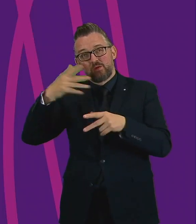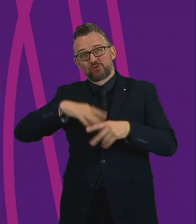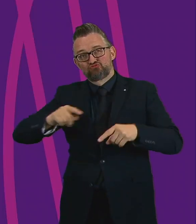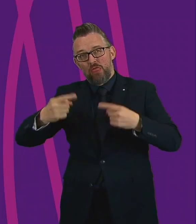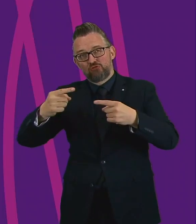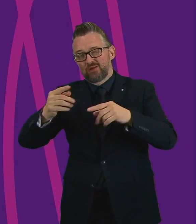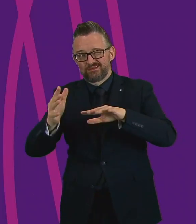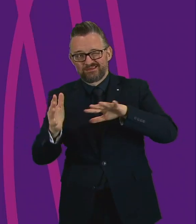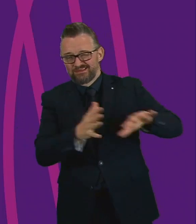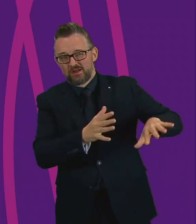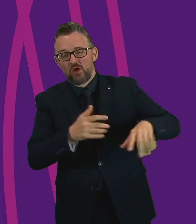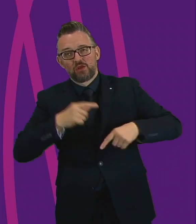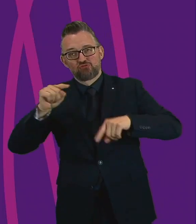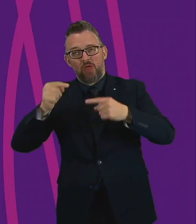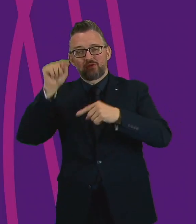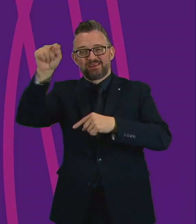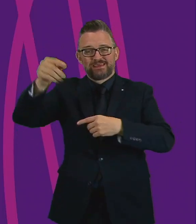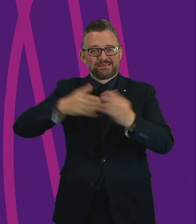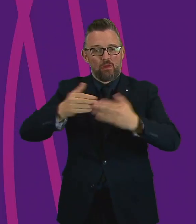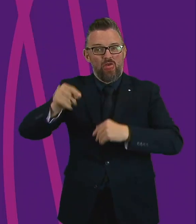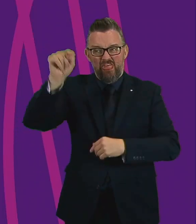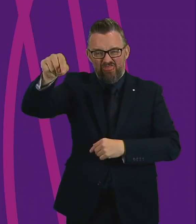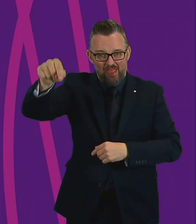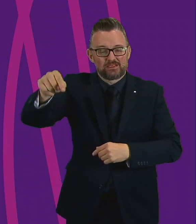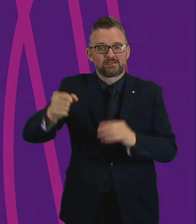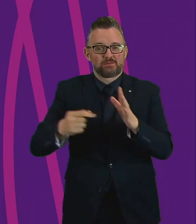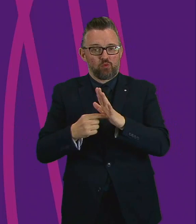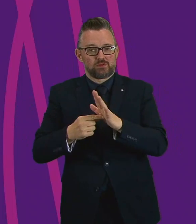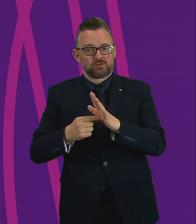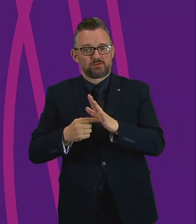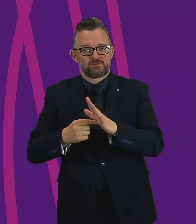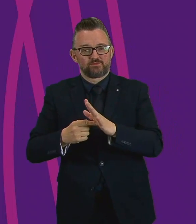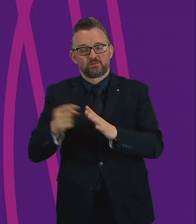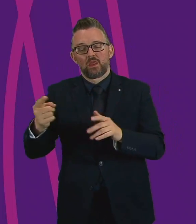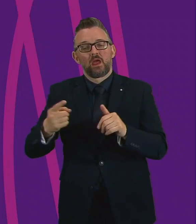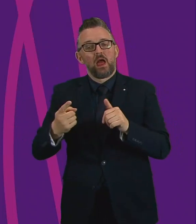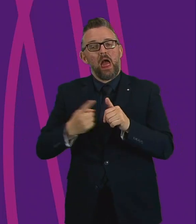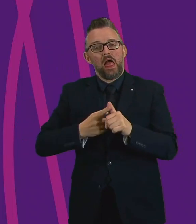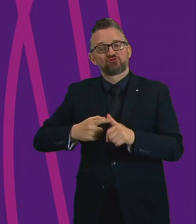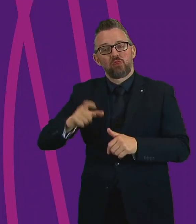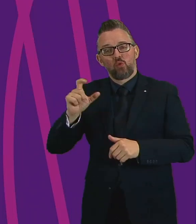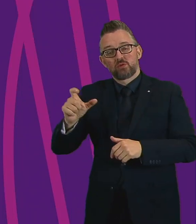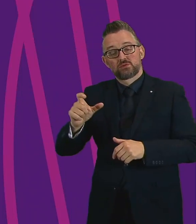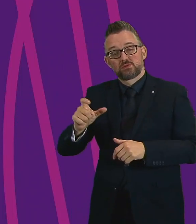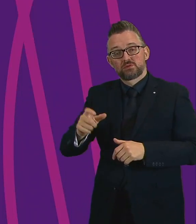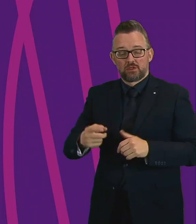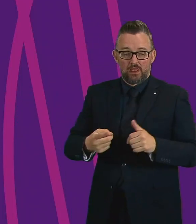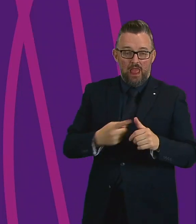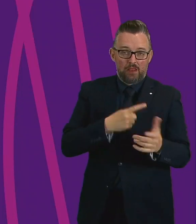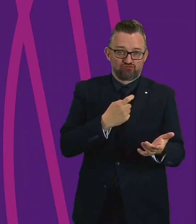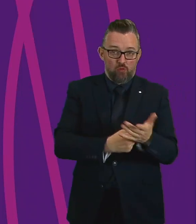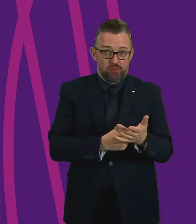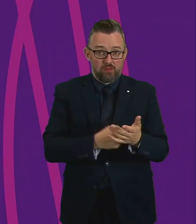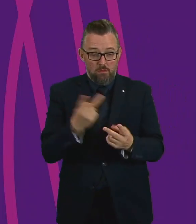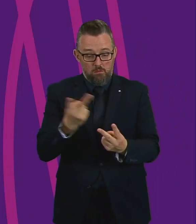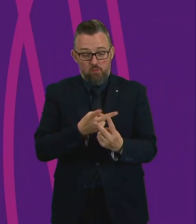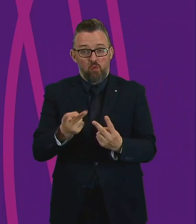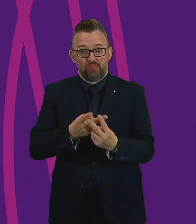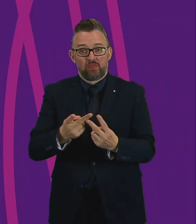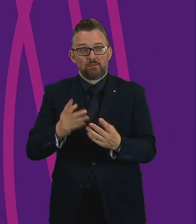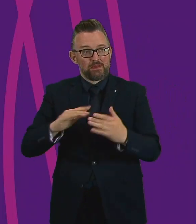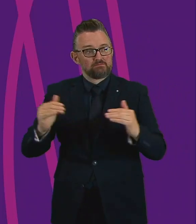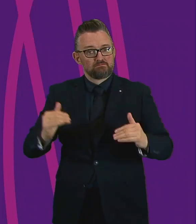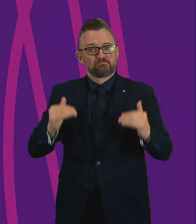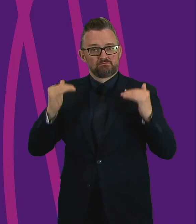to deal with this crisis and get us through the other side. Angela Constance and Alex Rowley in particular rose to